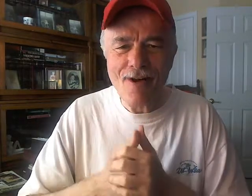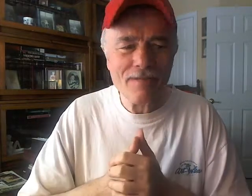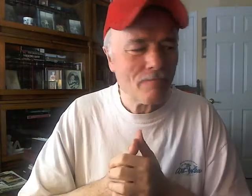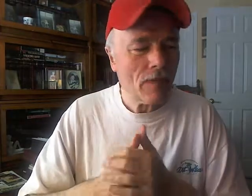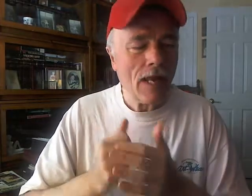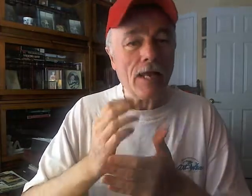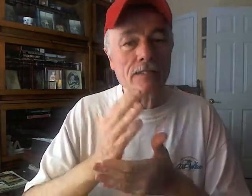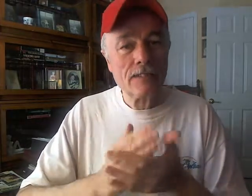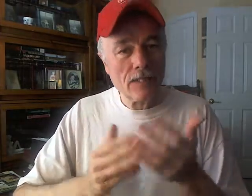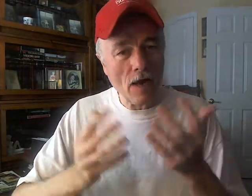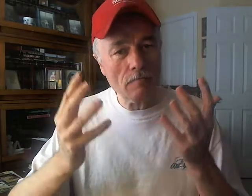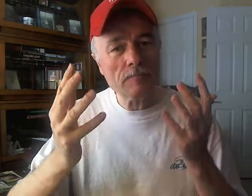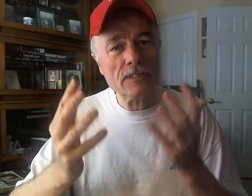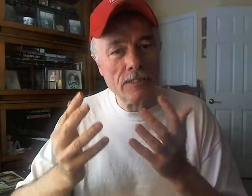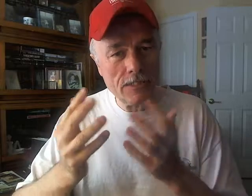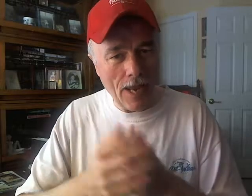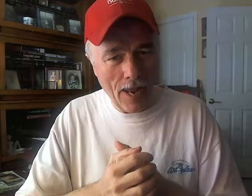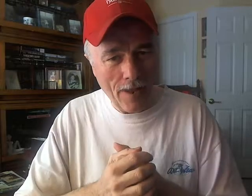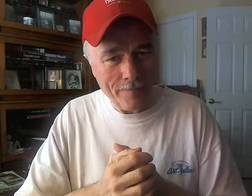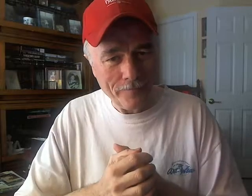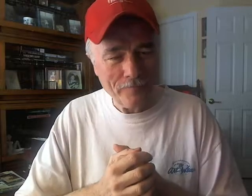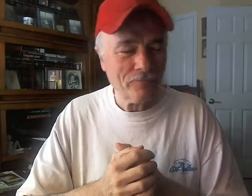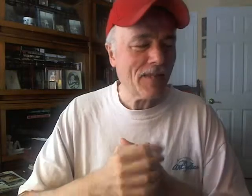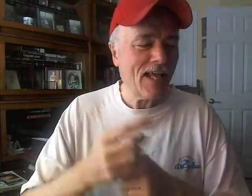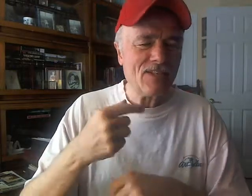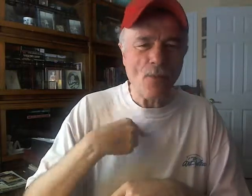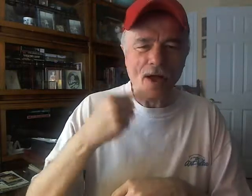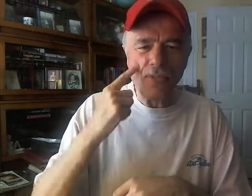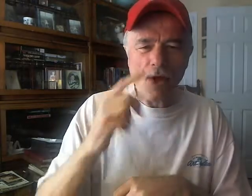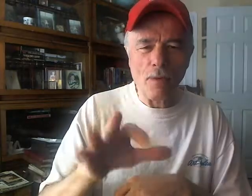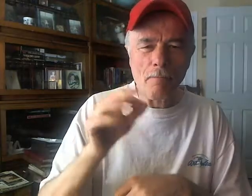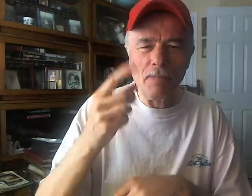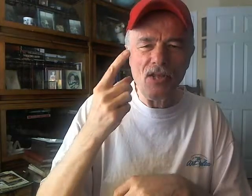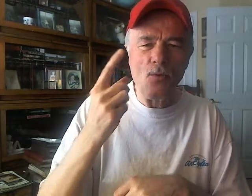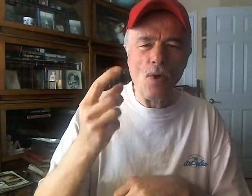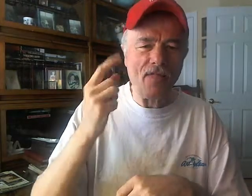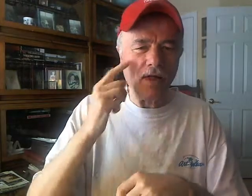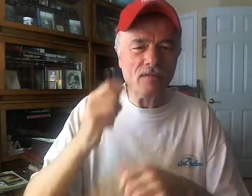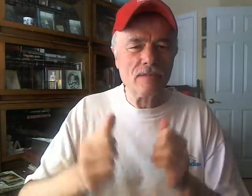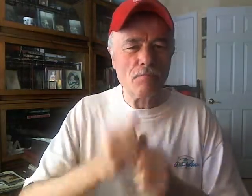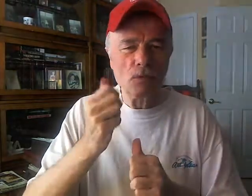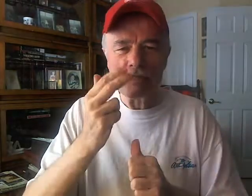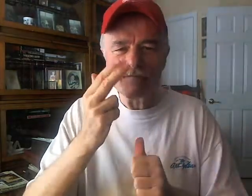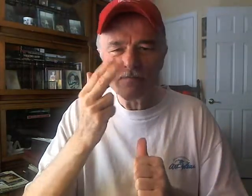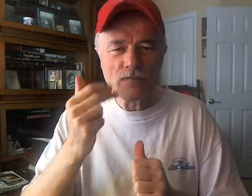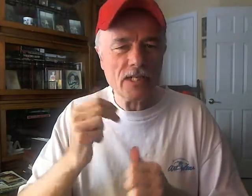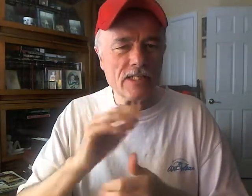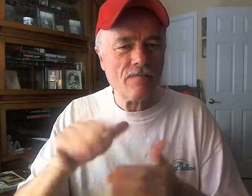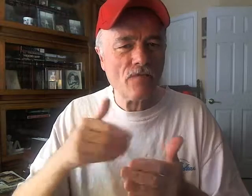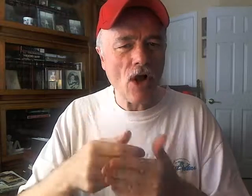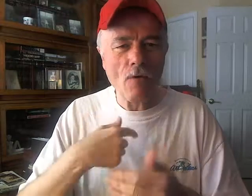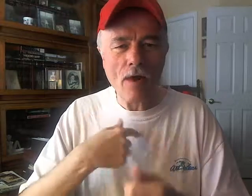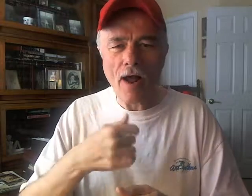79 is some say. It's rather repeat what that smooth things about.